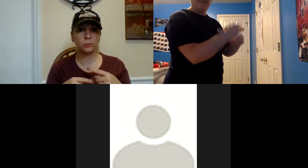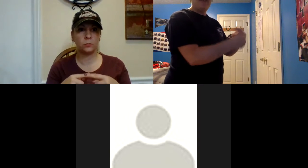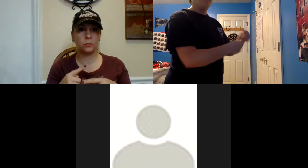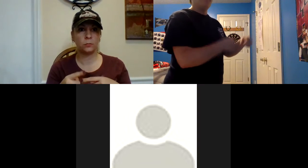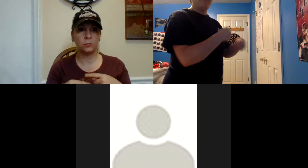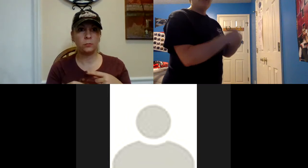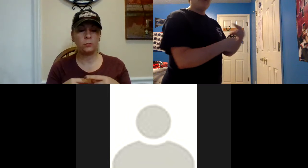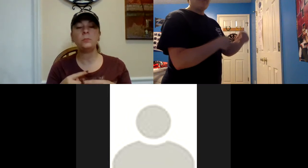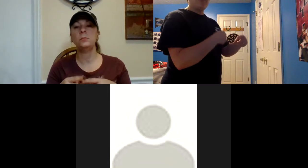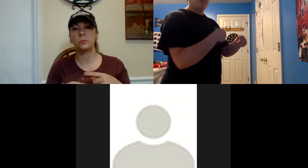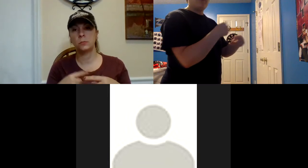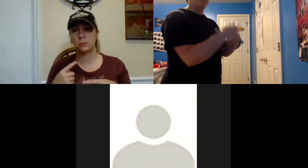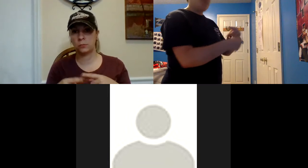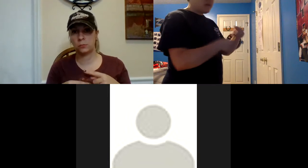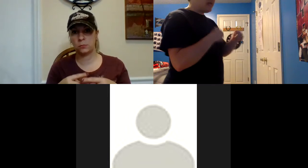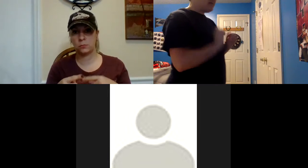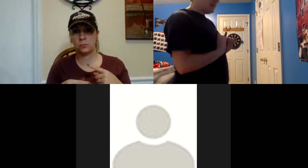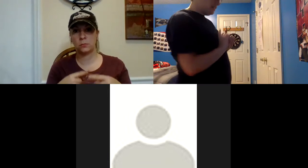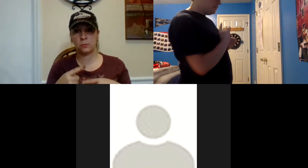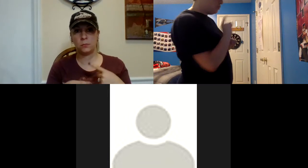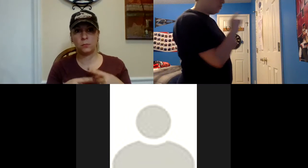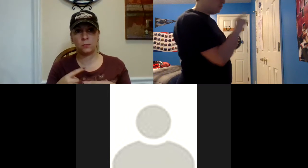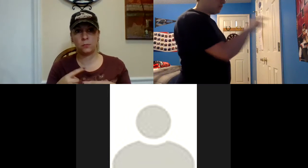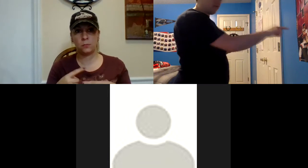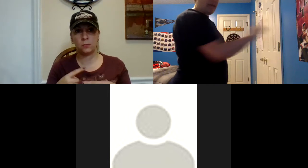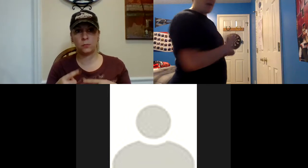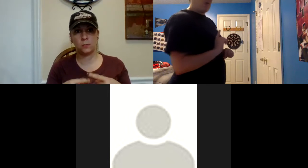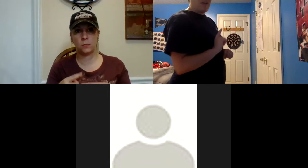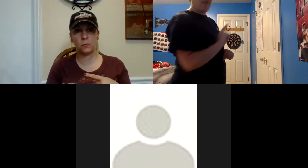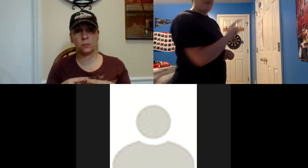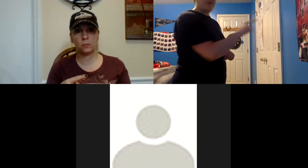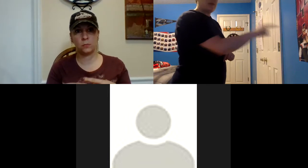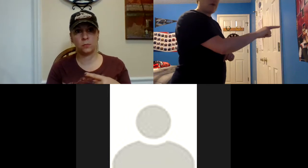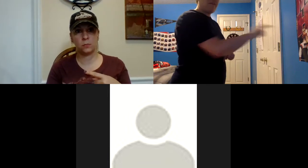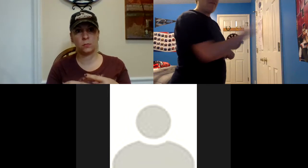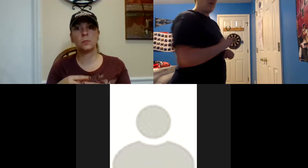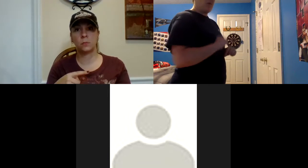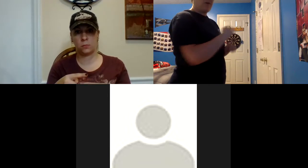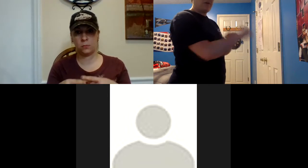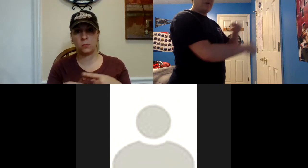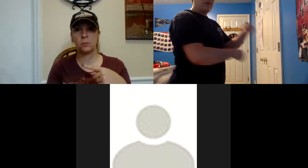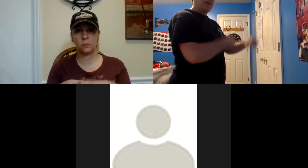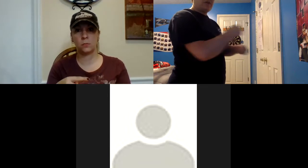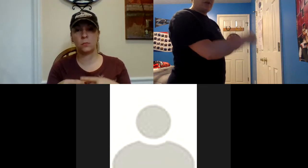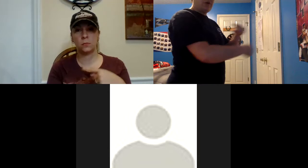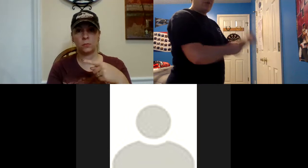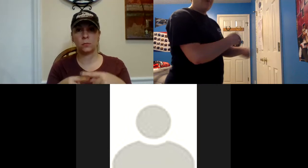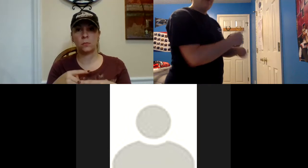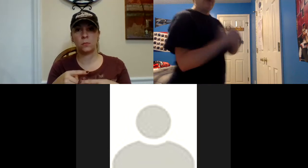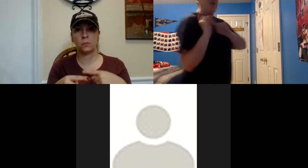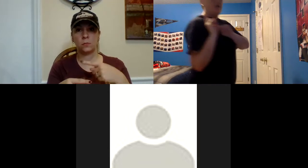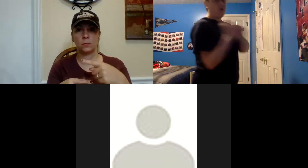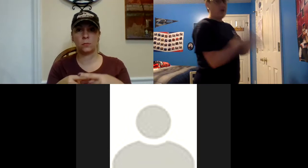going. But so either one is right. And yes, then the circle is going out away from you. So it's going forward,